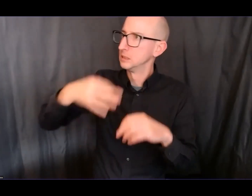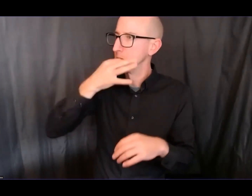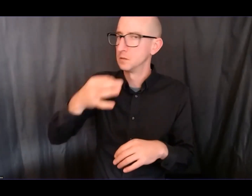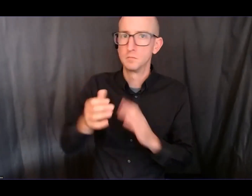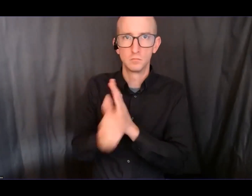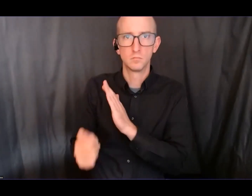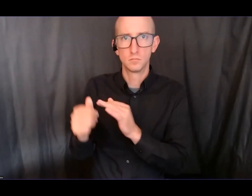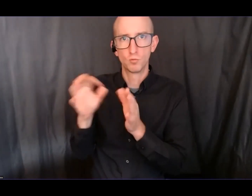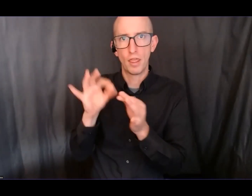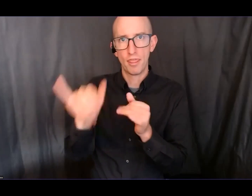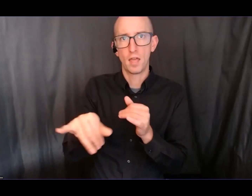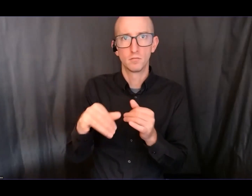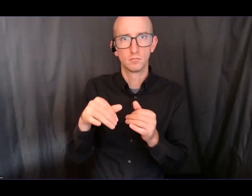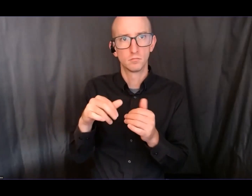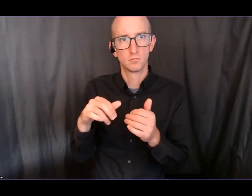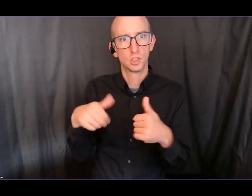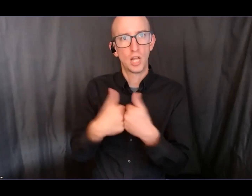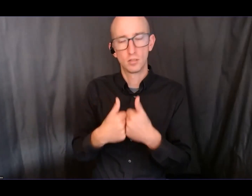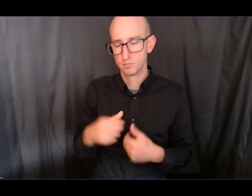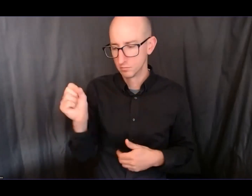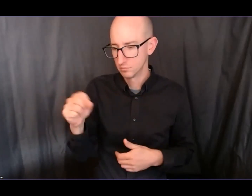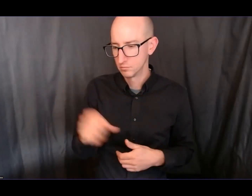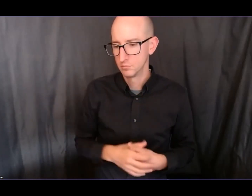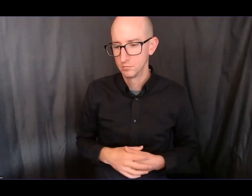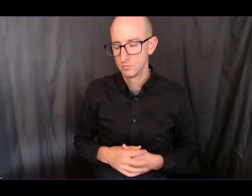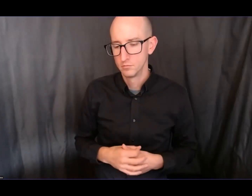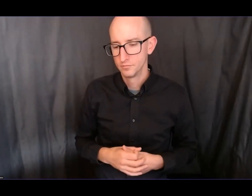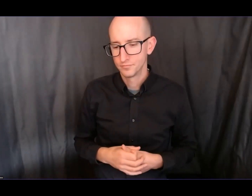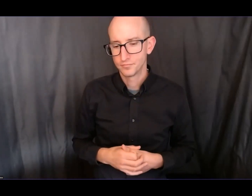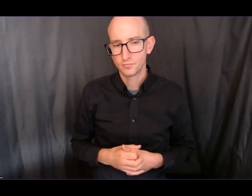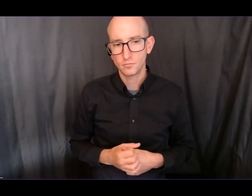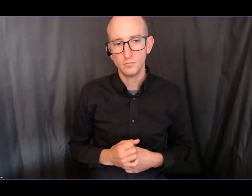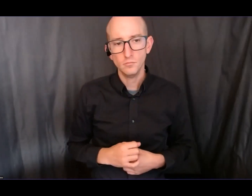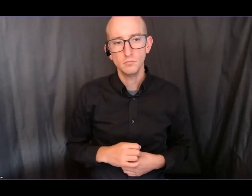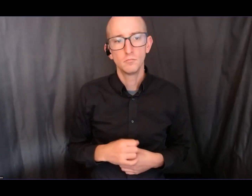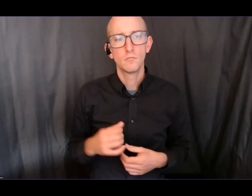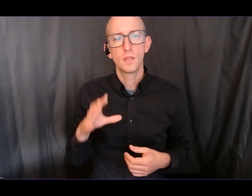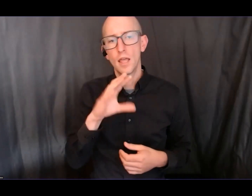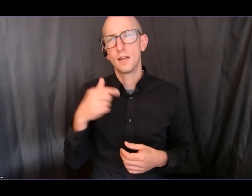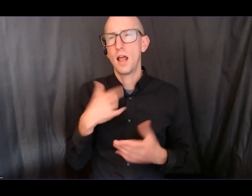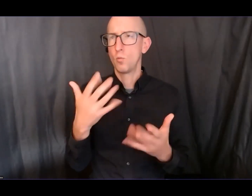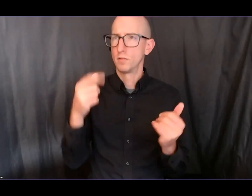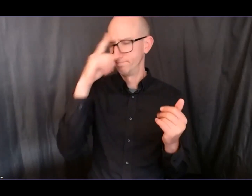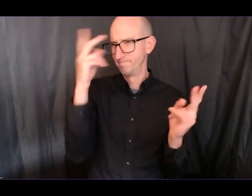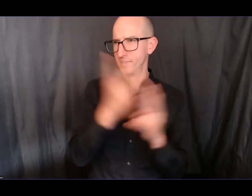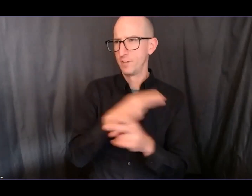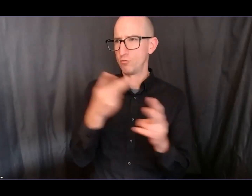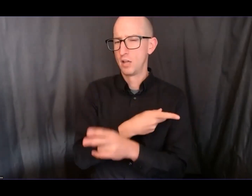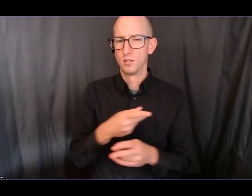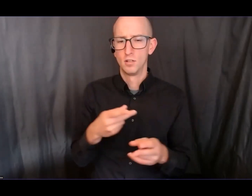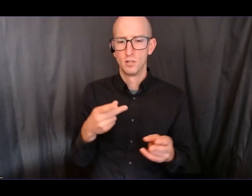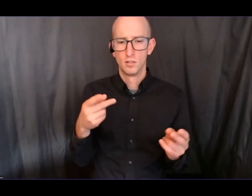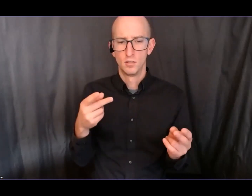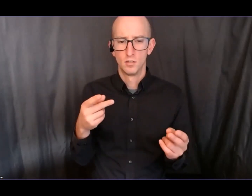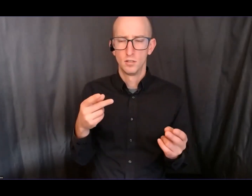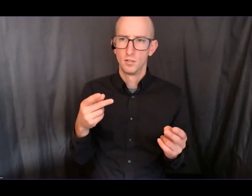And yeah, and just want to figure out like how to put some more, I don't know if urgency is the right word, but just like, yeah,